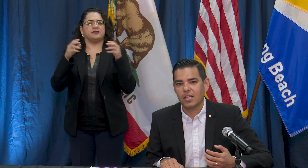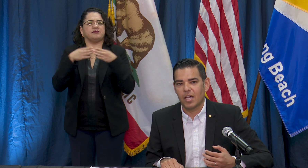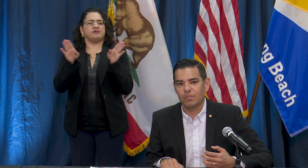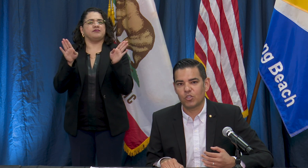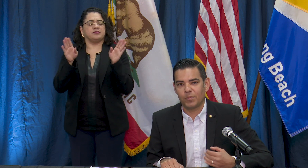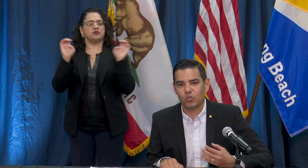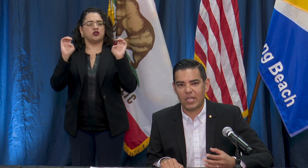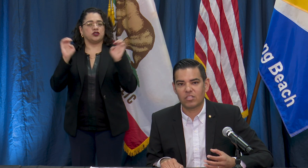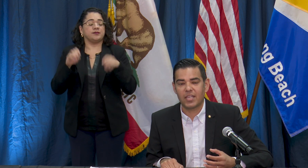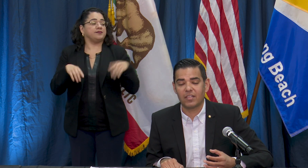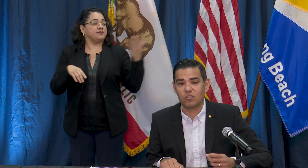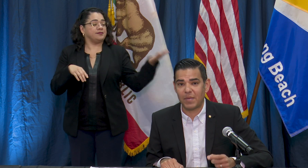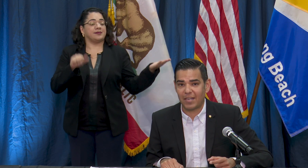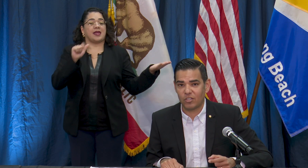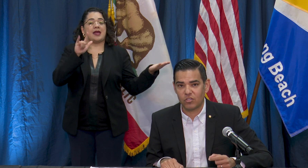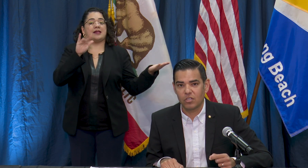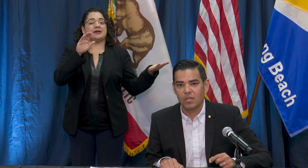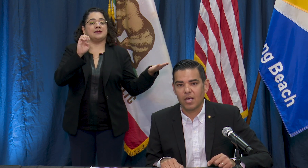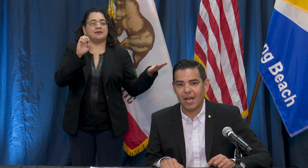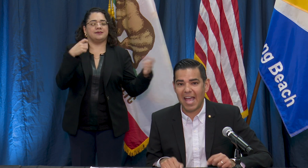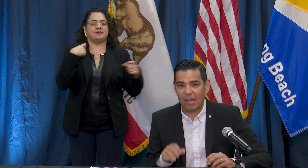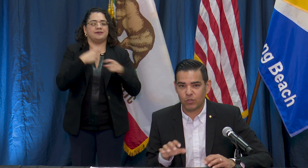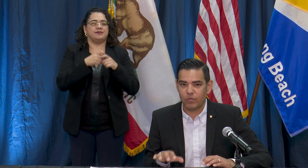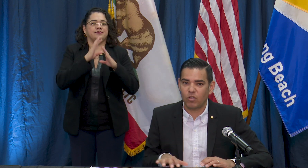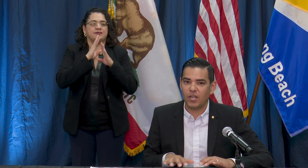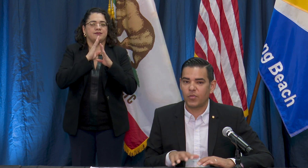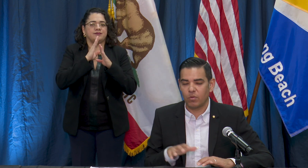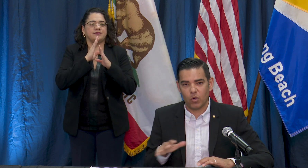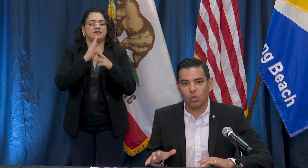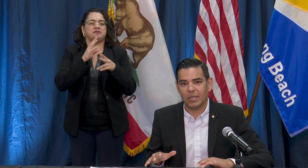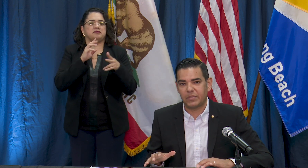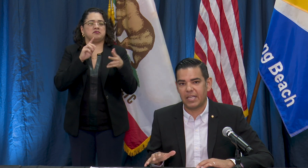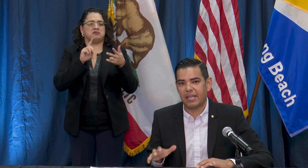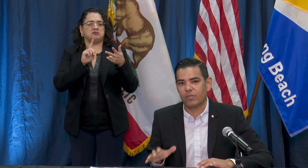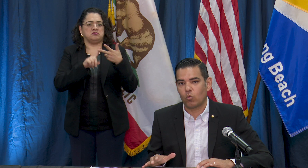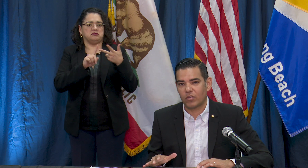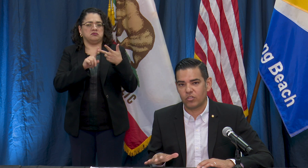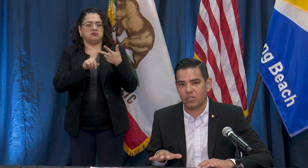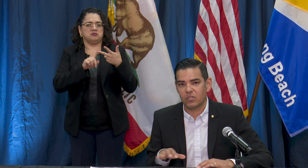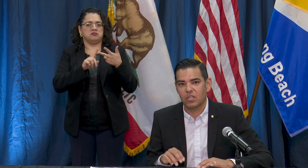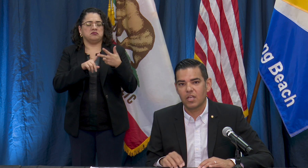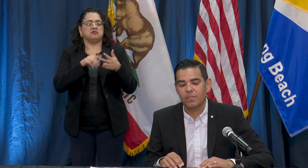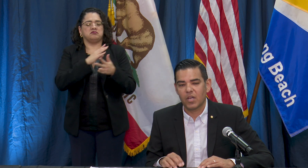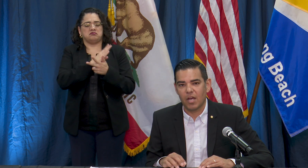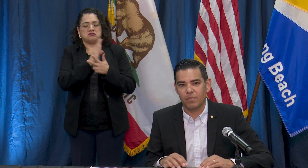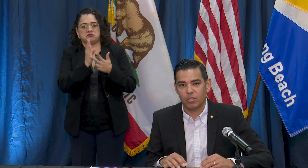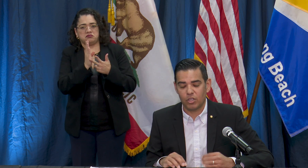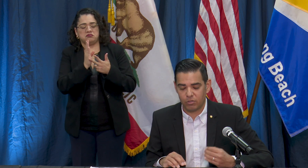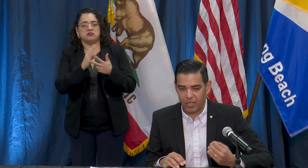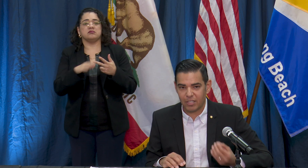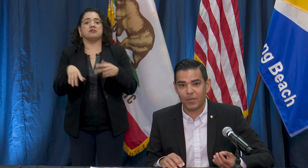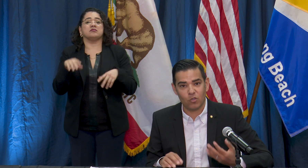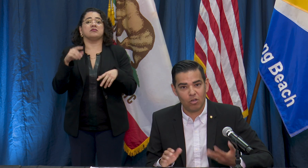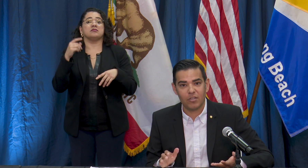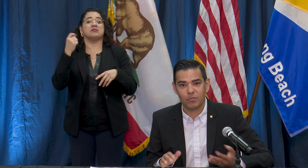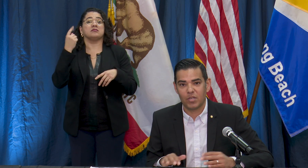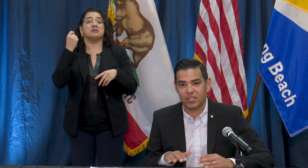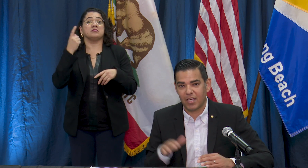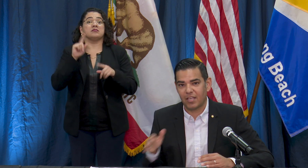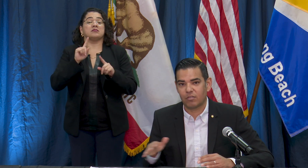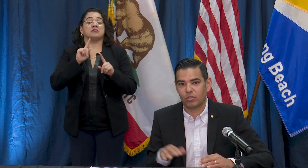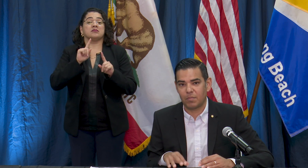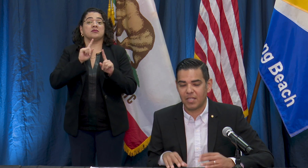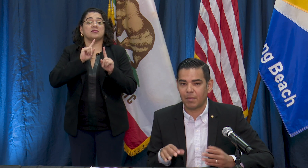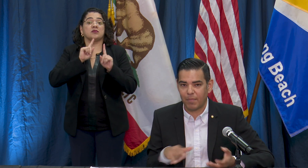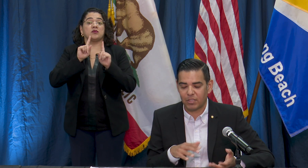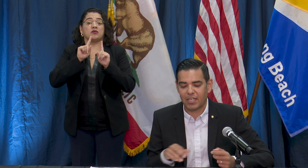translation. She'll be translating in Spanish after we've gone through the whole update and the questions. So en español, después